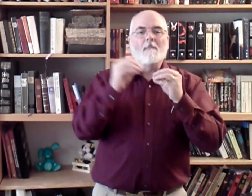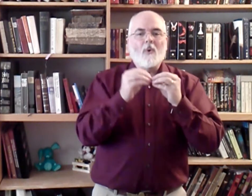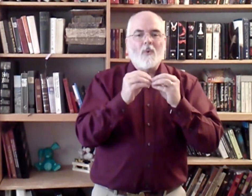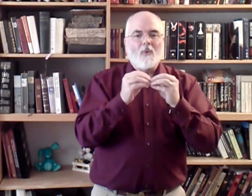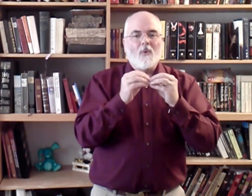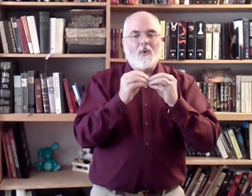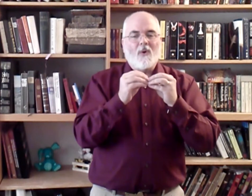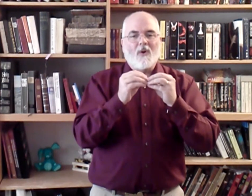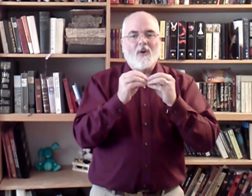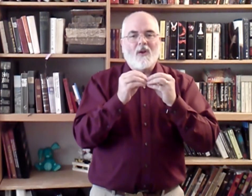more!